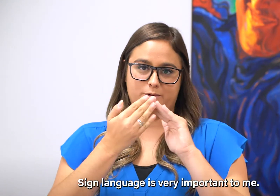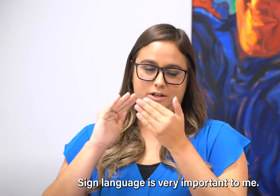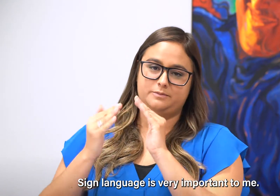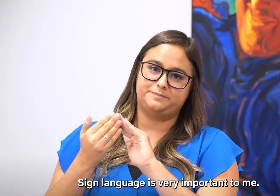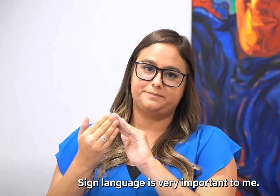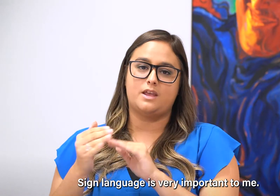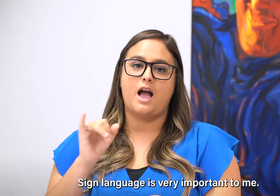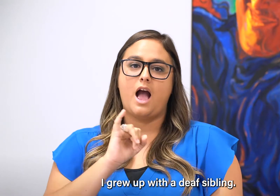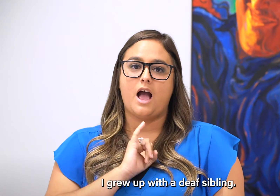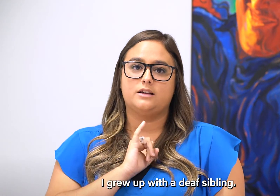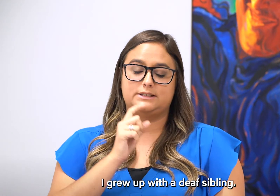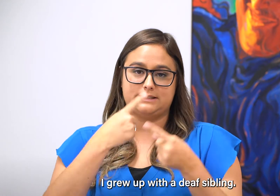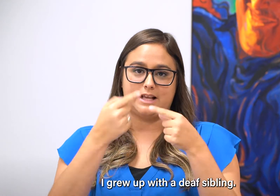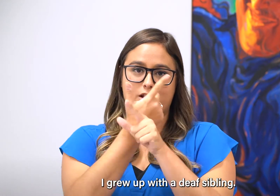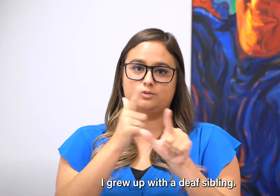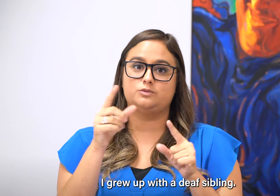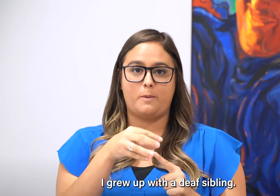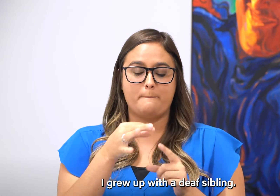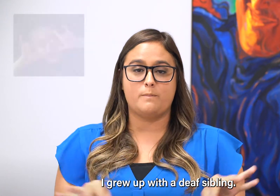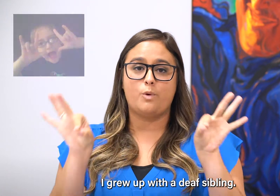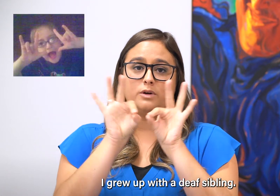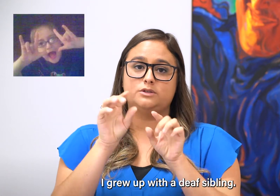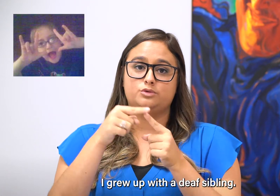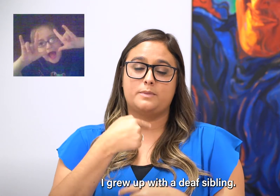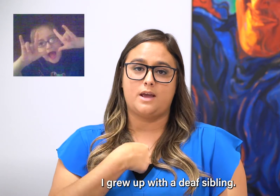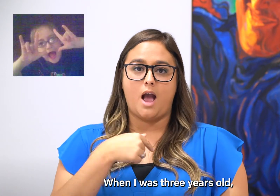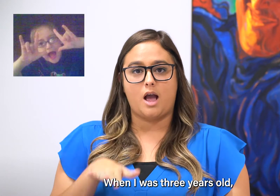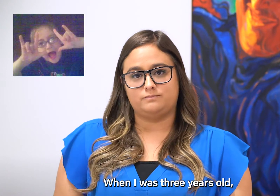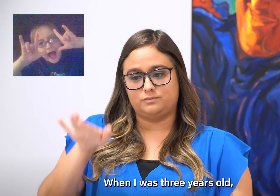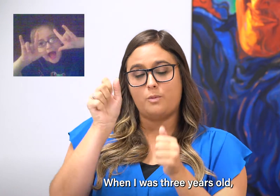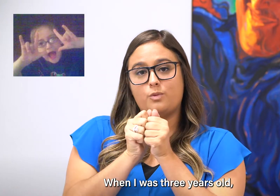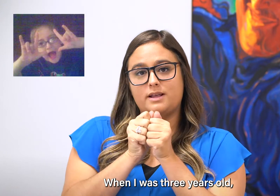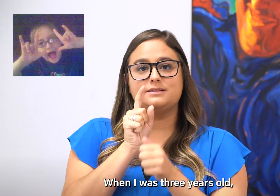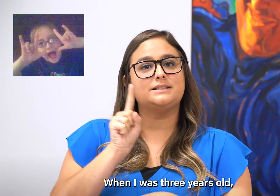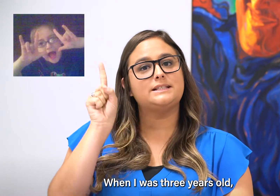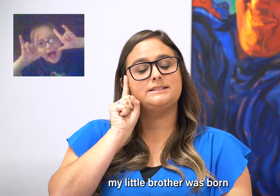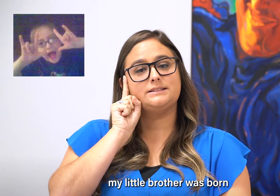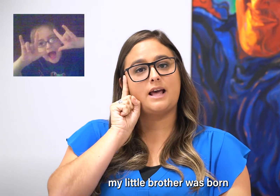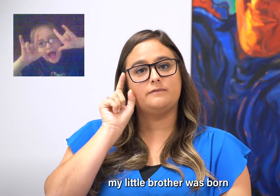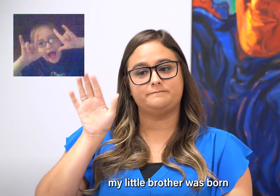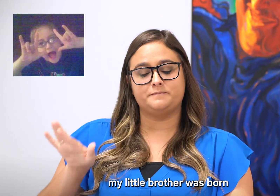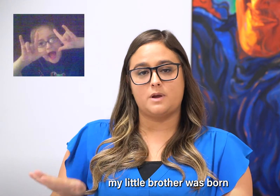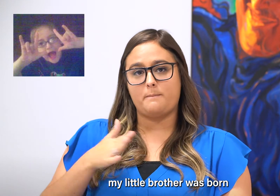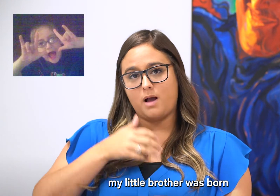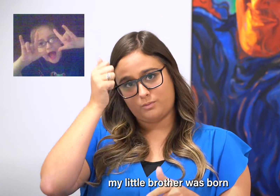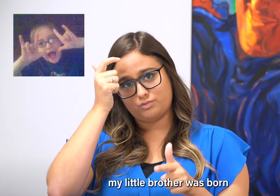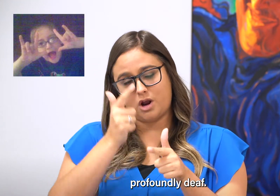language is very important to me. I grew up with a deaf sibling. When I was 3 years old, my little brother was born